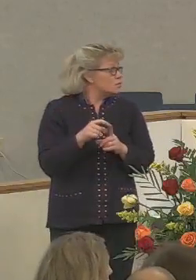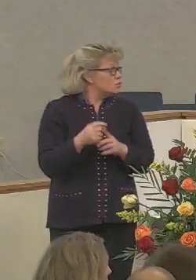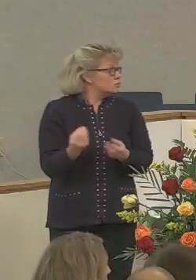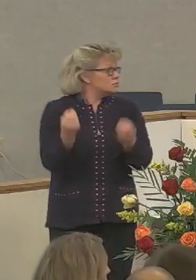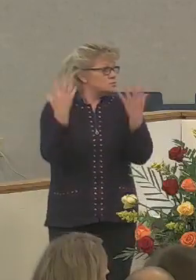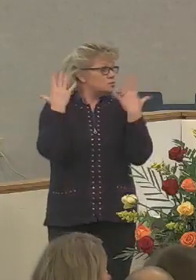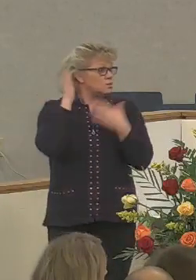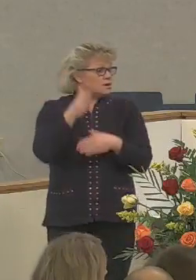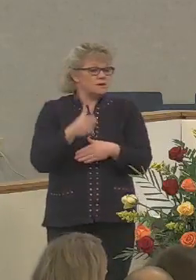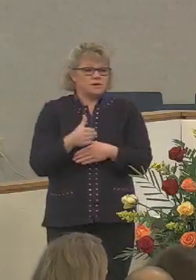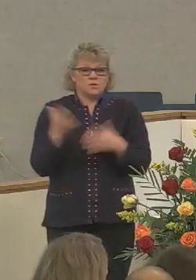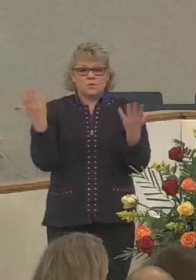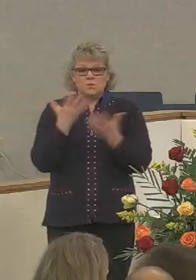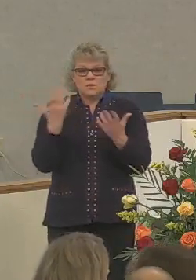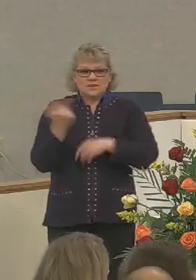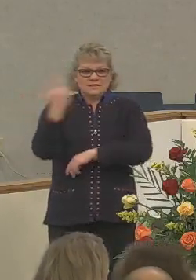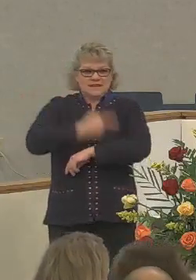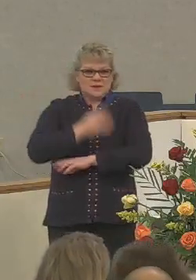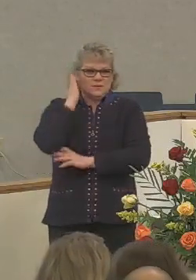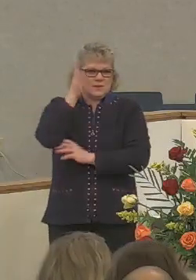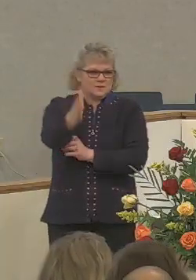screen as we sing What a Day That Will Be.